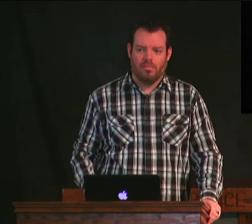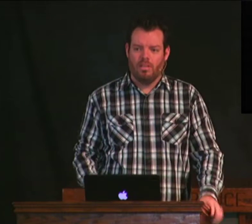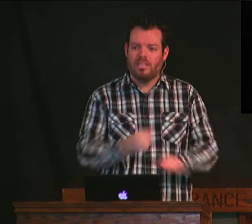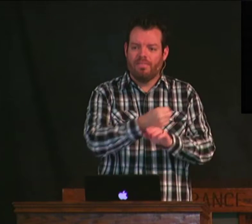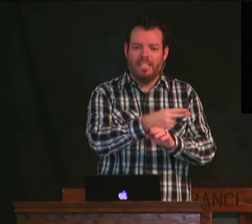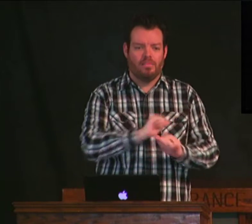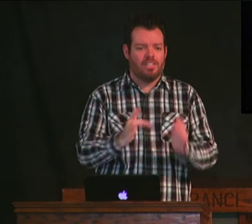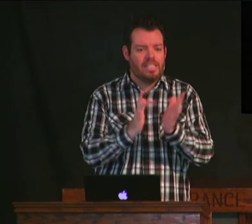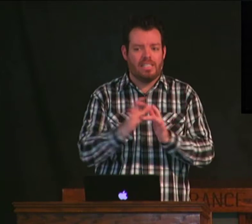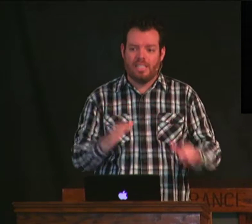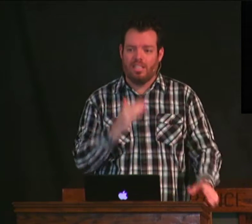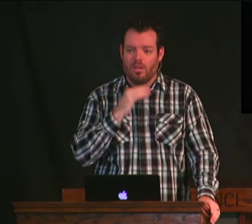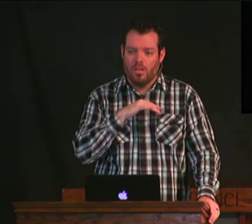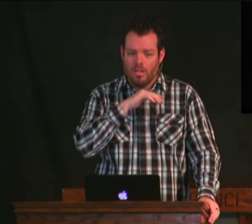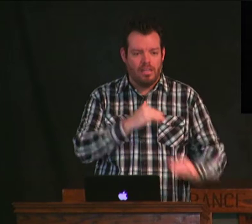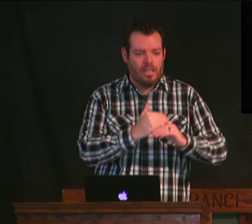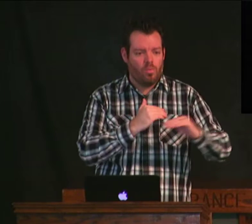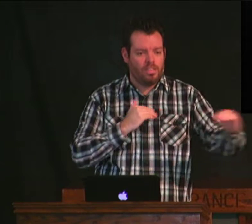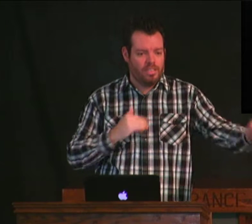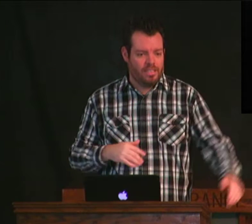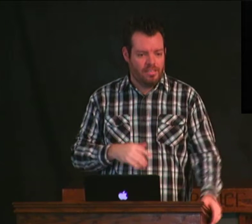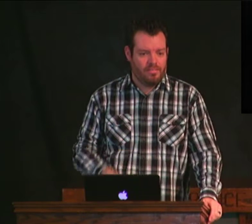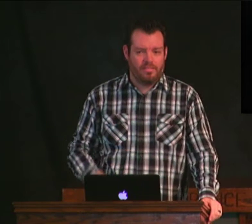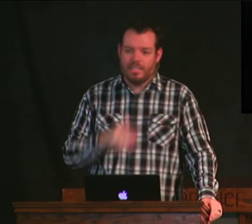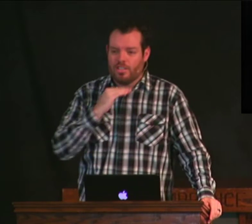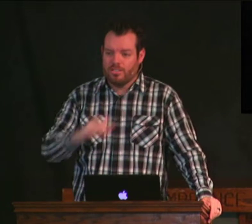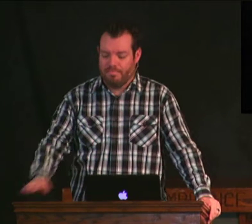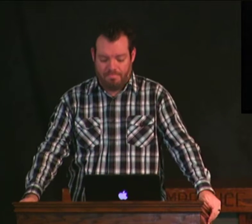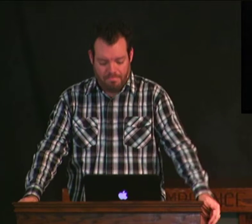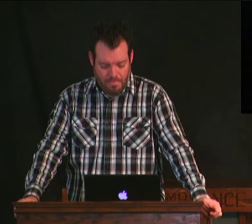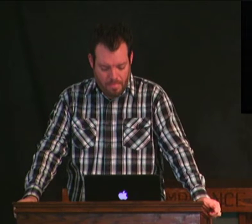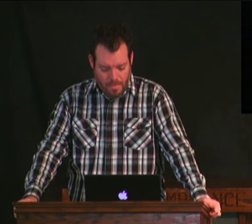you could defeat it like Jesus did in the wilderness, the